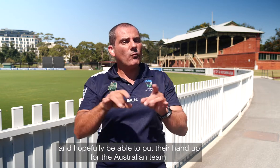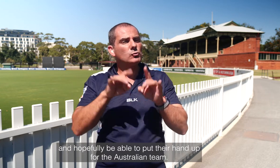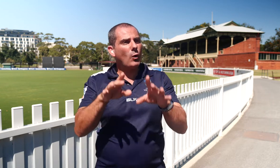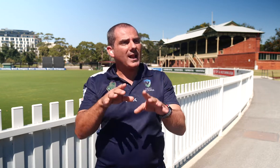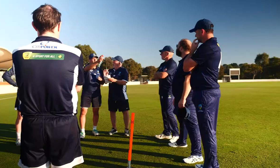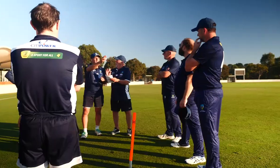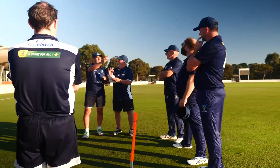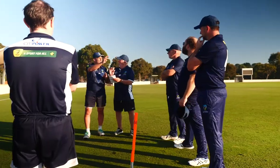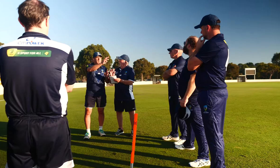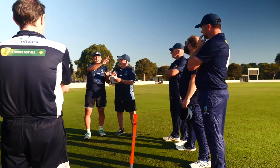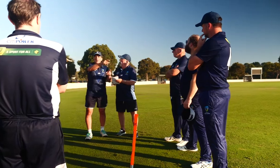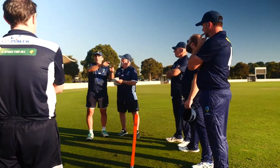team.